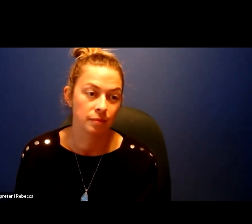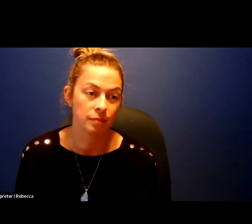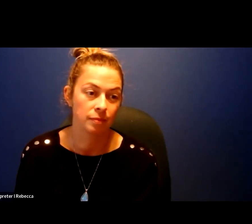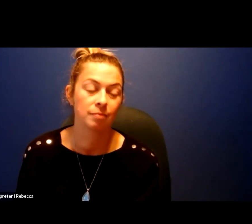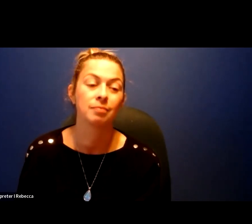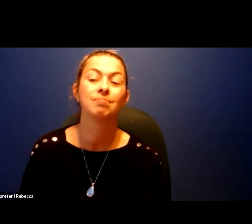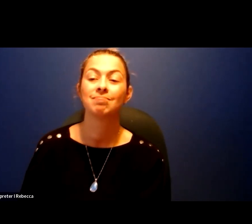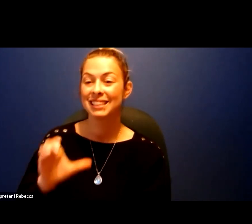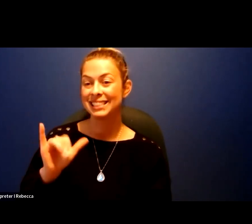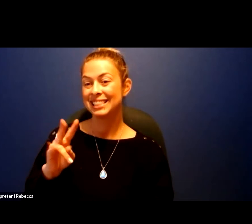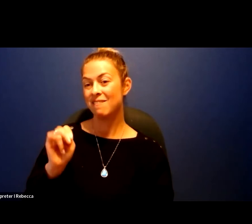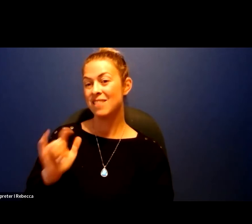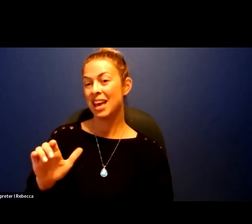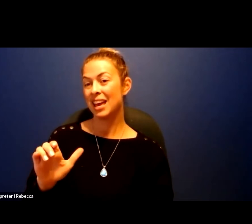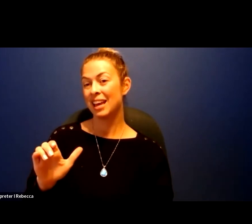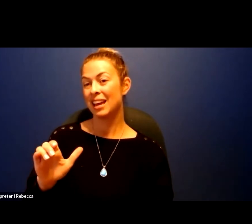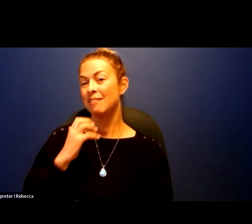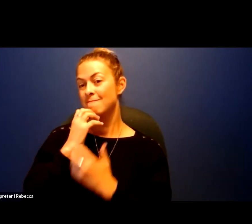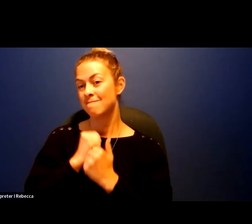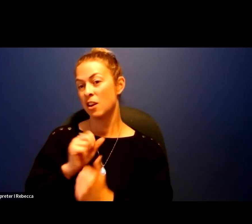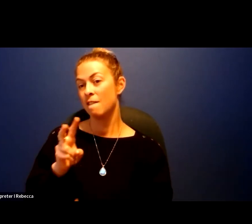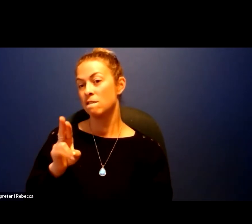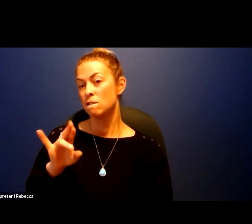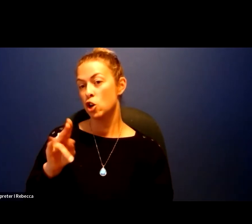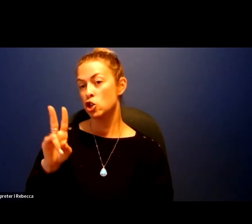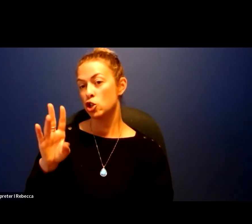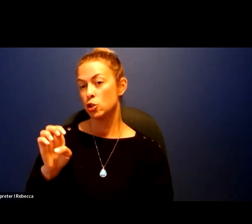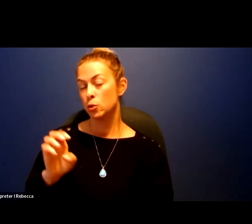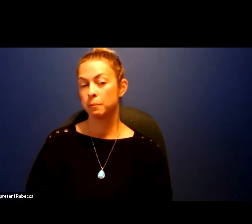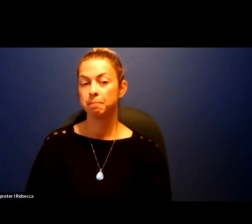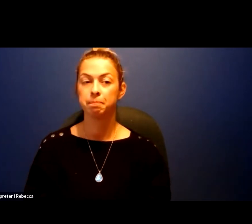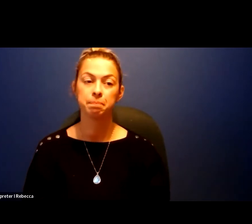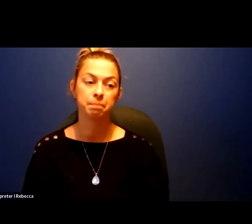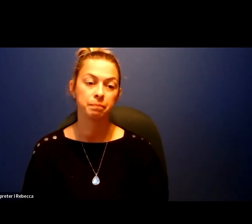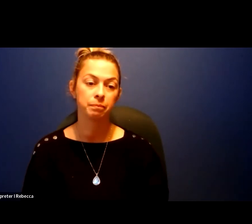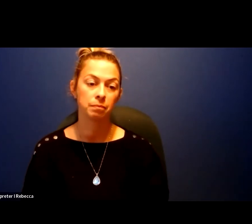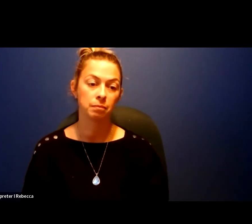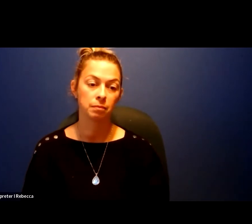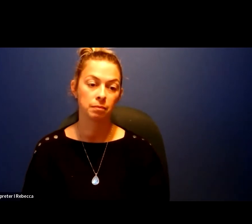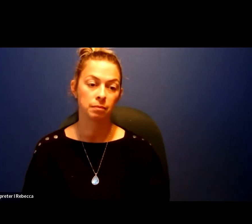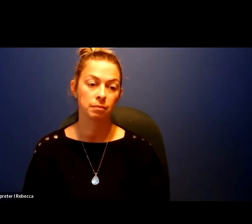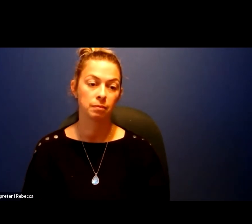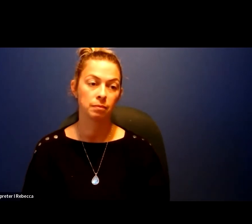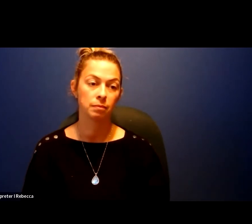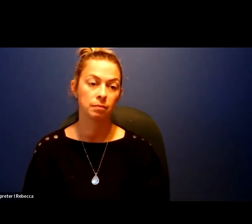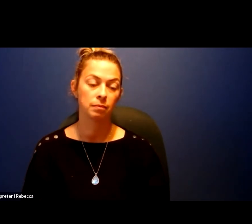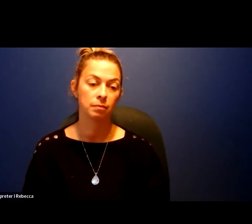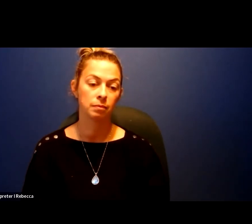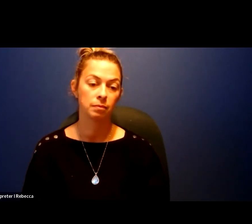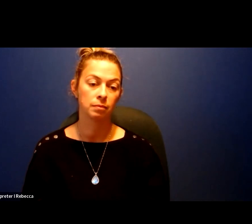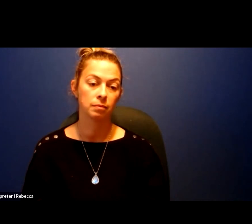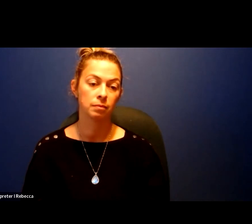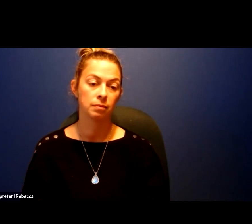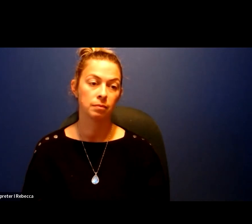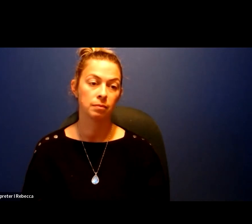Ah, civic virtues. Thank you. Alex? You said faith in power, but I would just say faith, period, right?